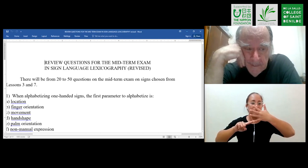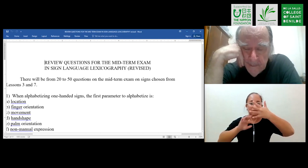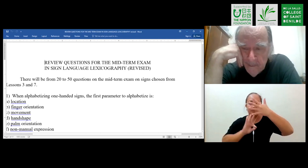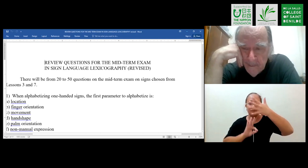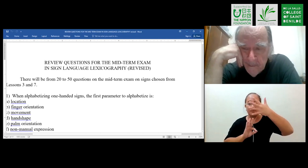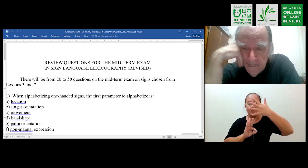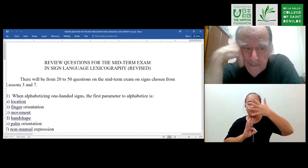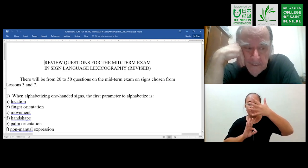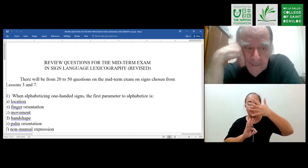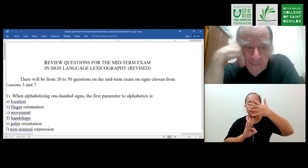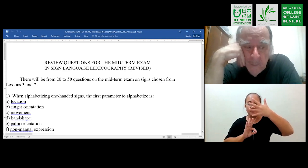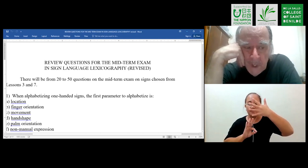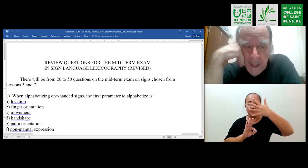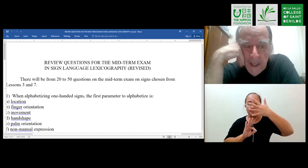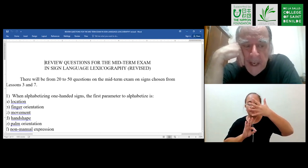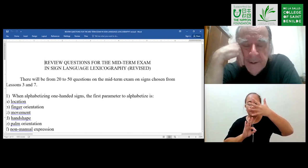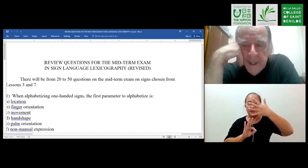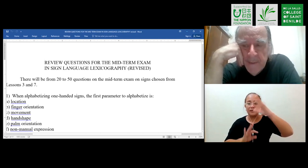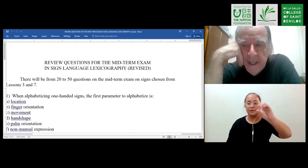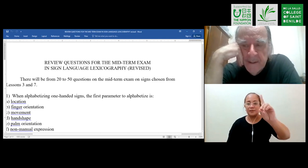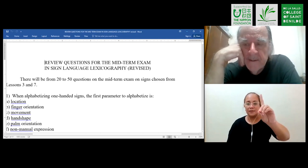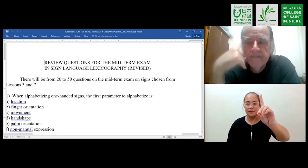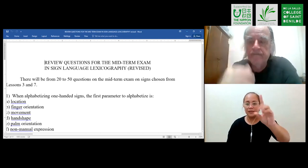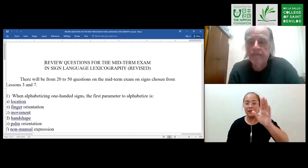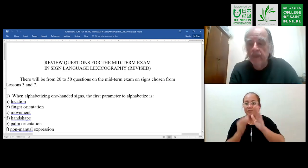D. D, hand shape, Handshake. yes.